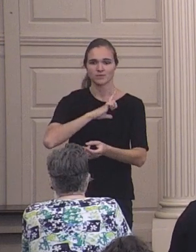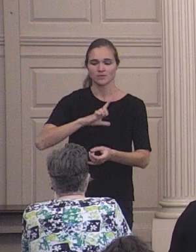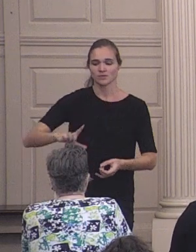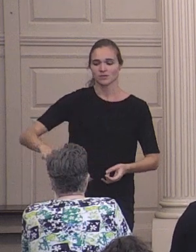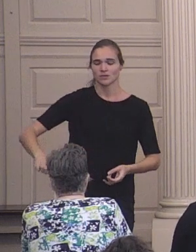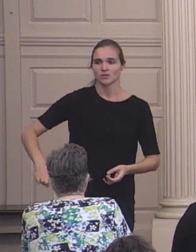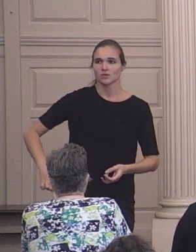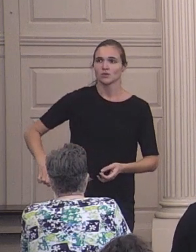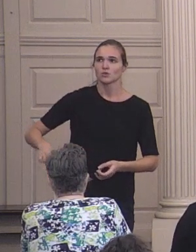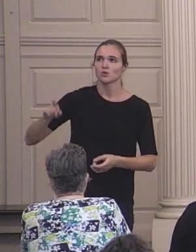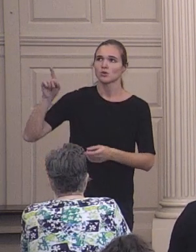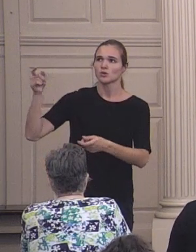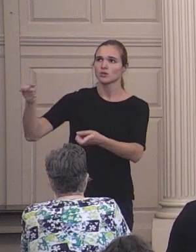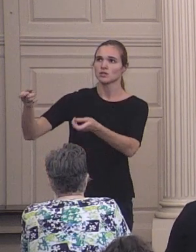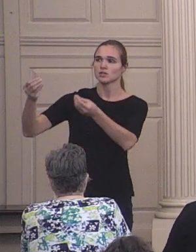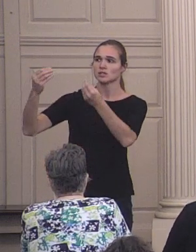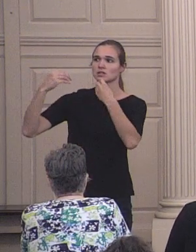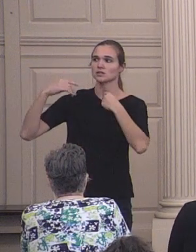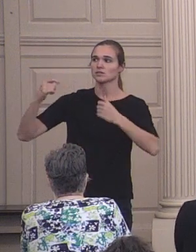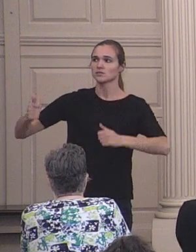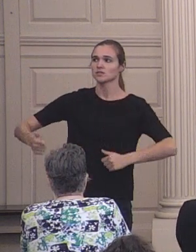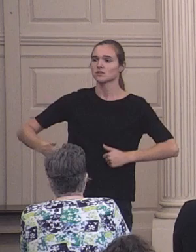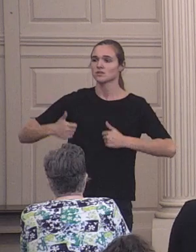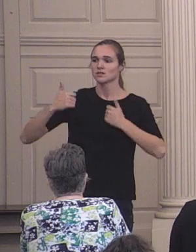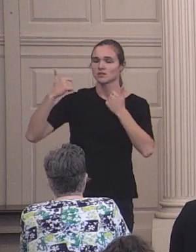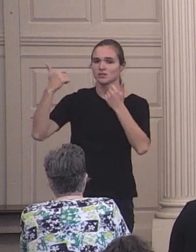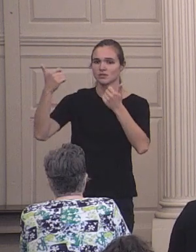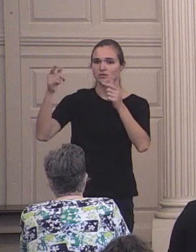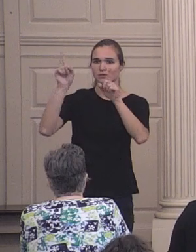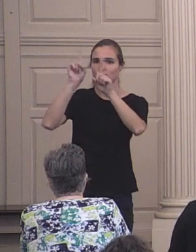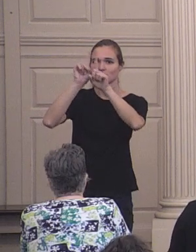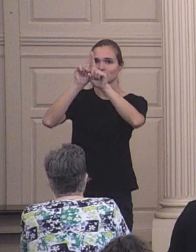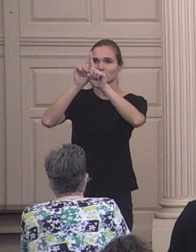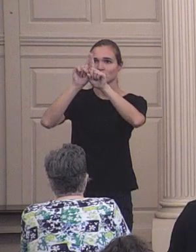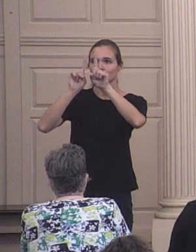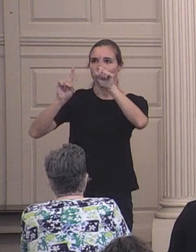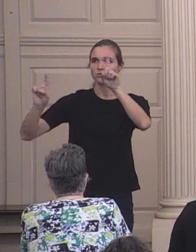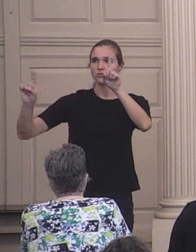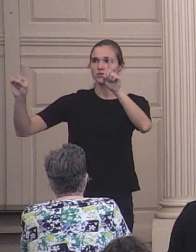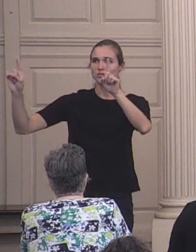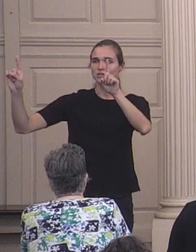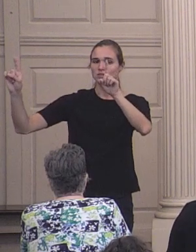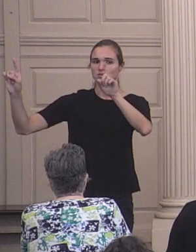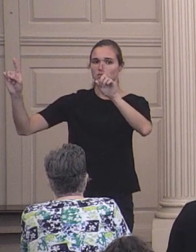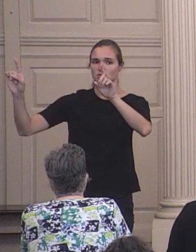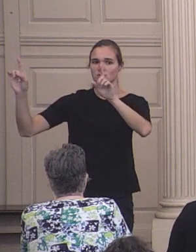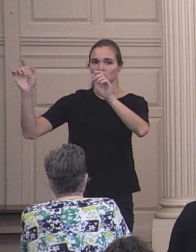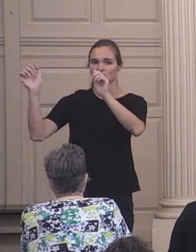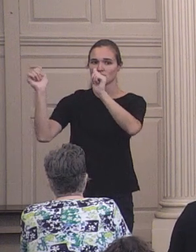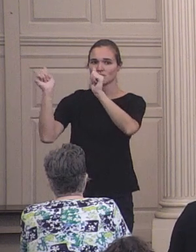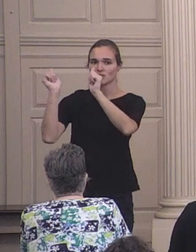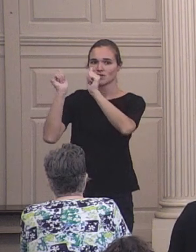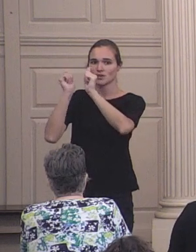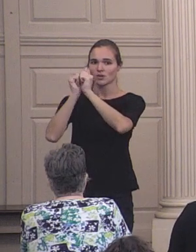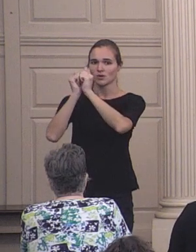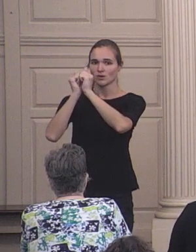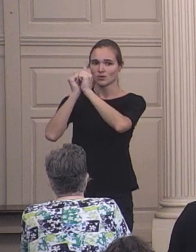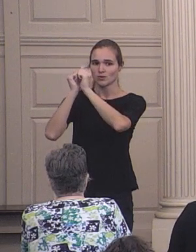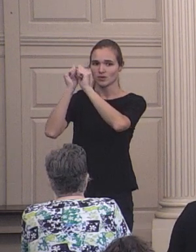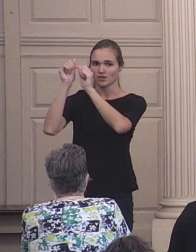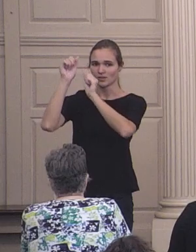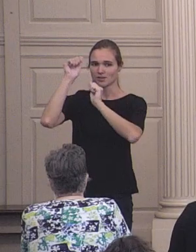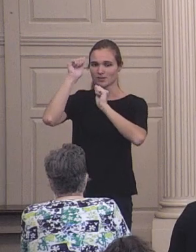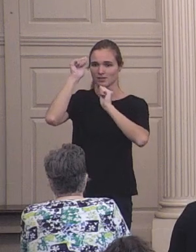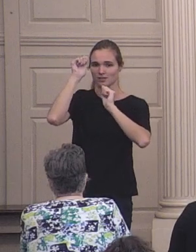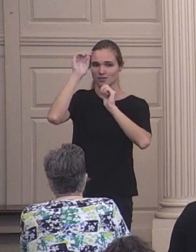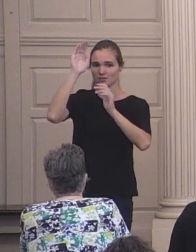Spirit, the Lord, the giver of life, who proceeds from the Father and the Son, who with the Father and the Son is